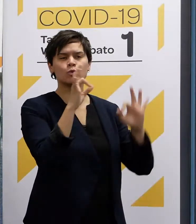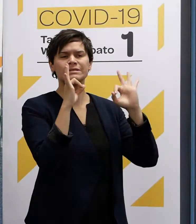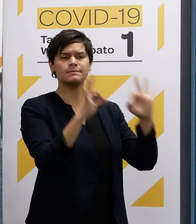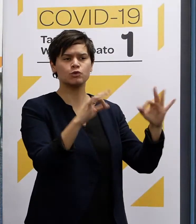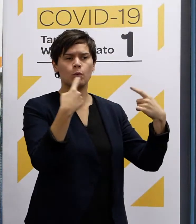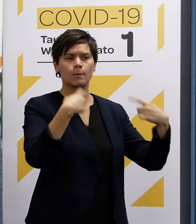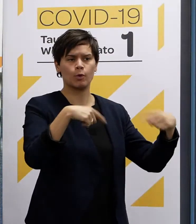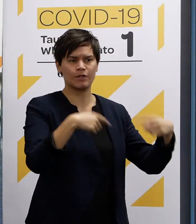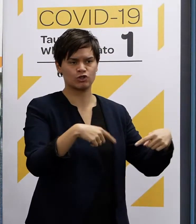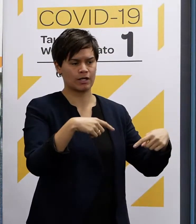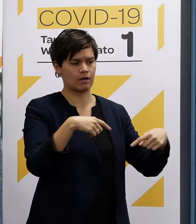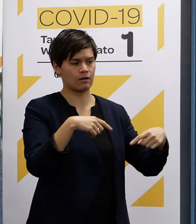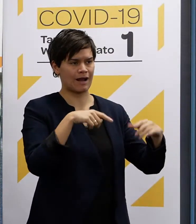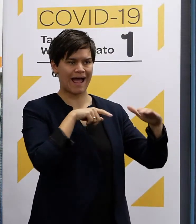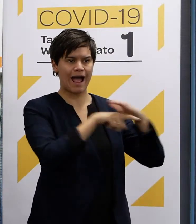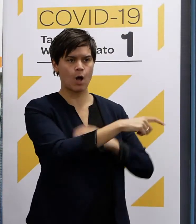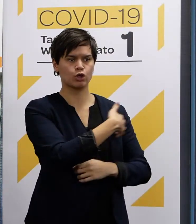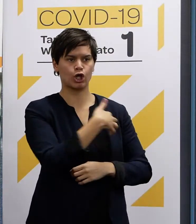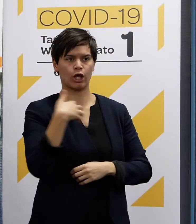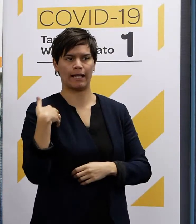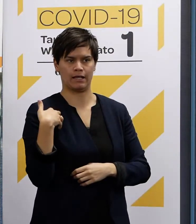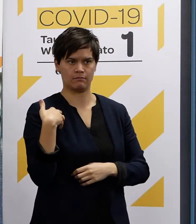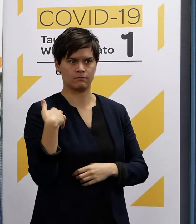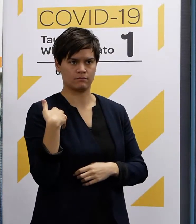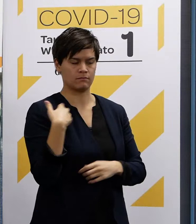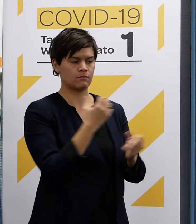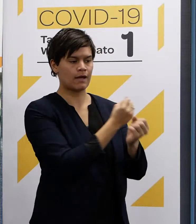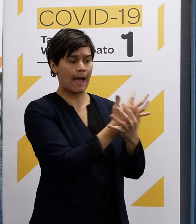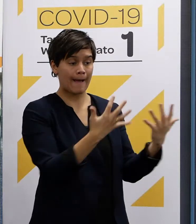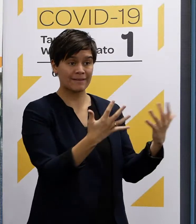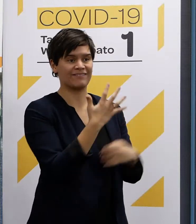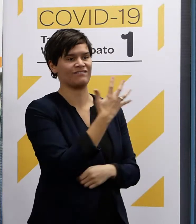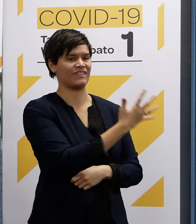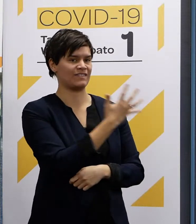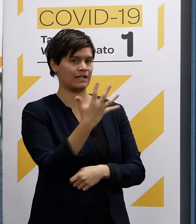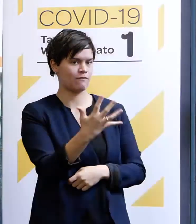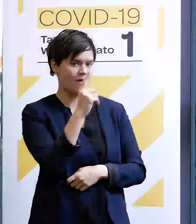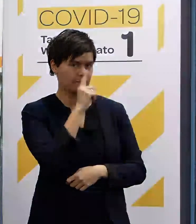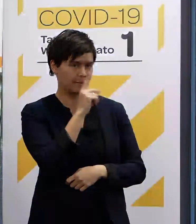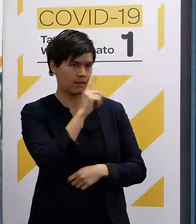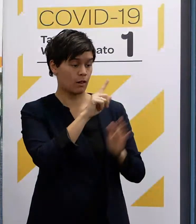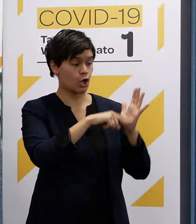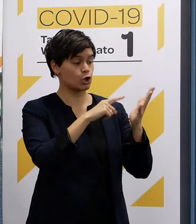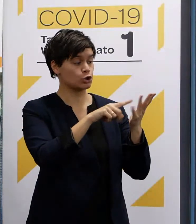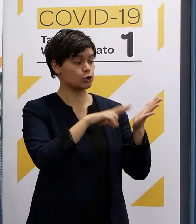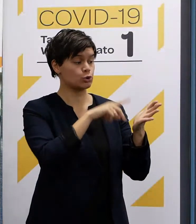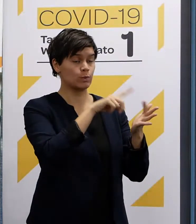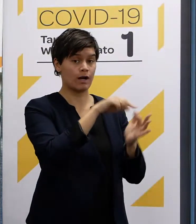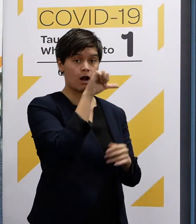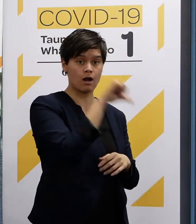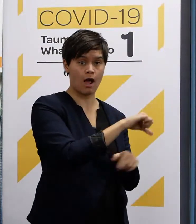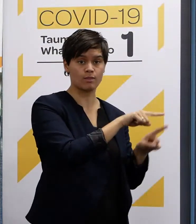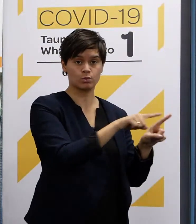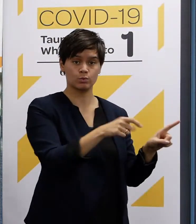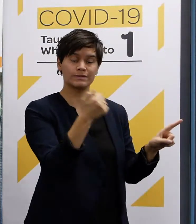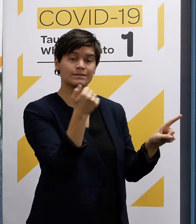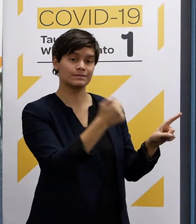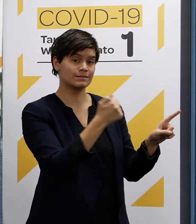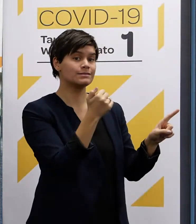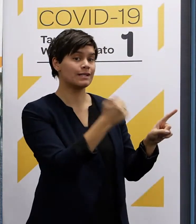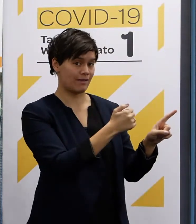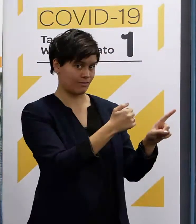isolation on compassionate grounds. That's the group of 55 who left between the 9th and the 16th of June. And one of these